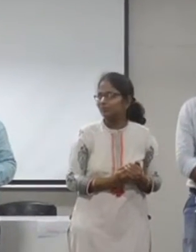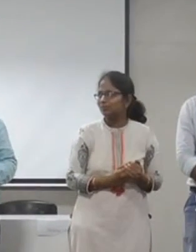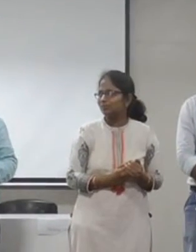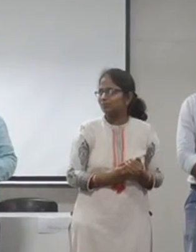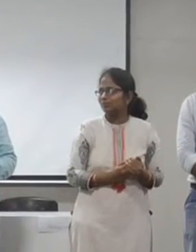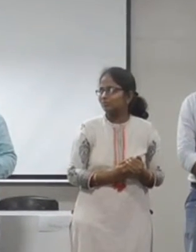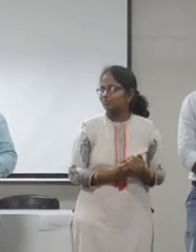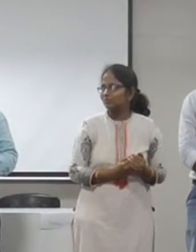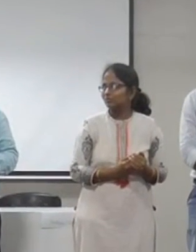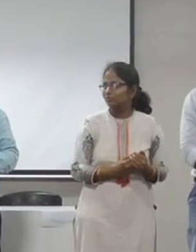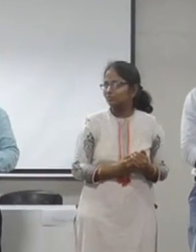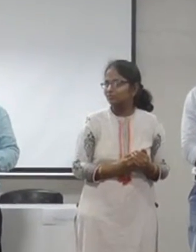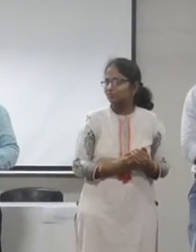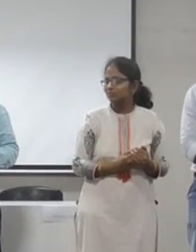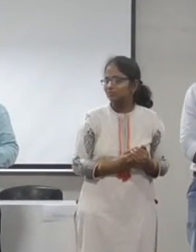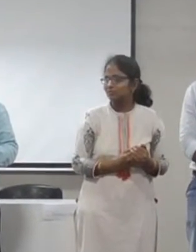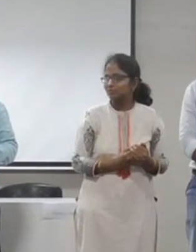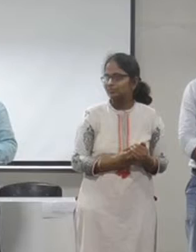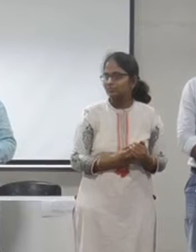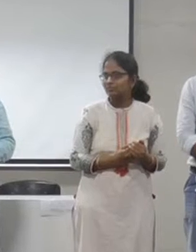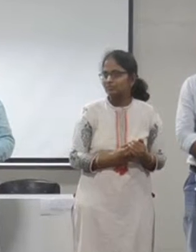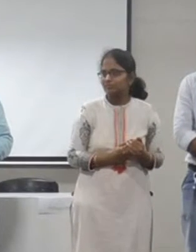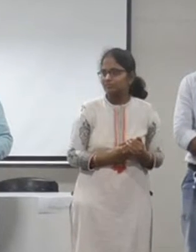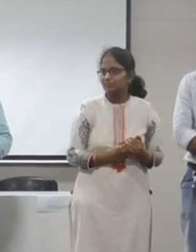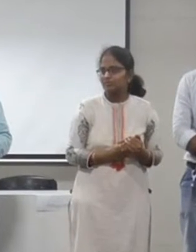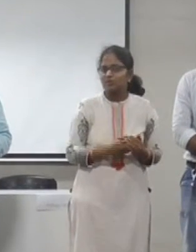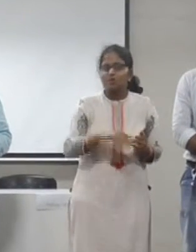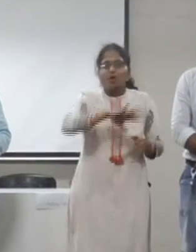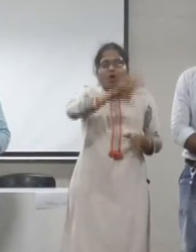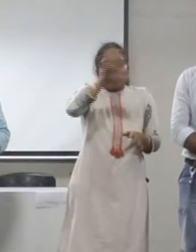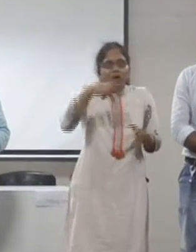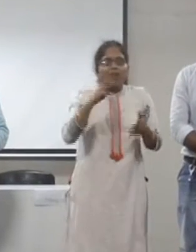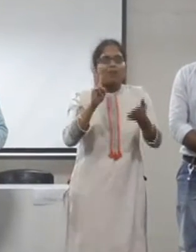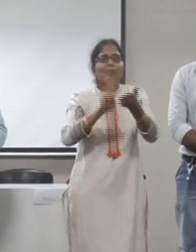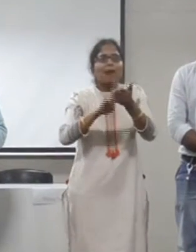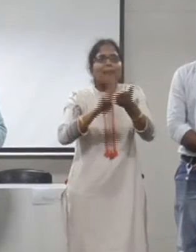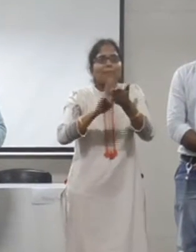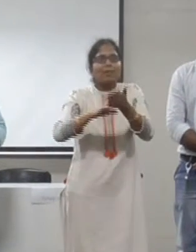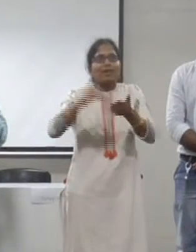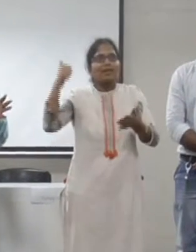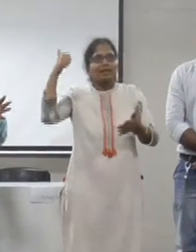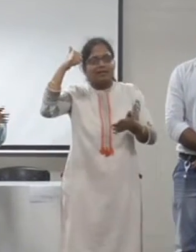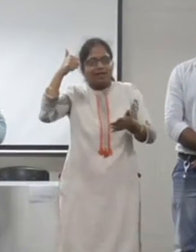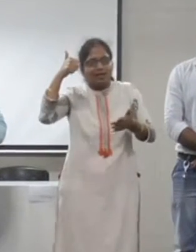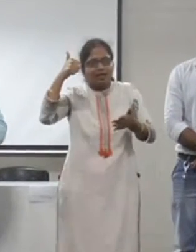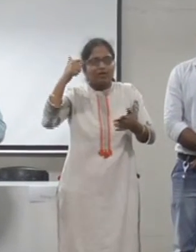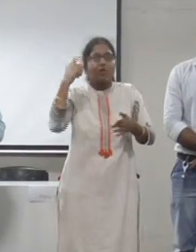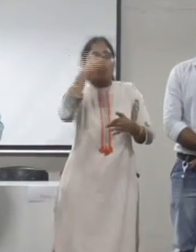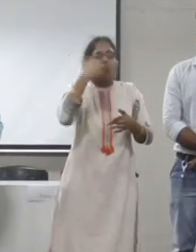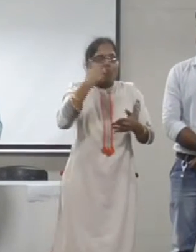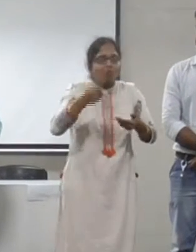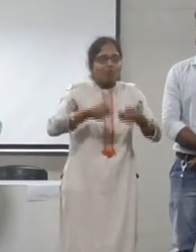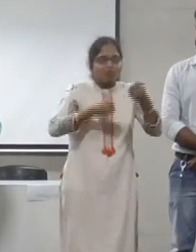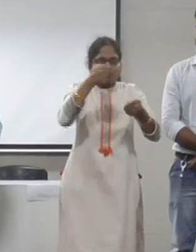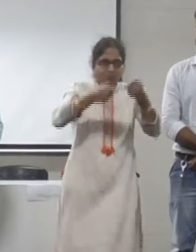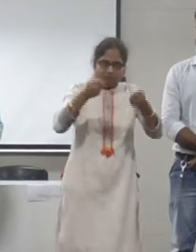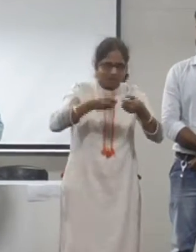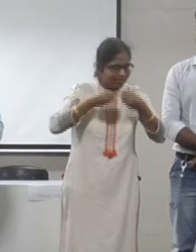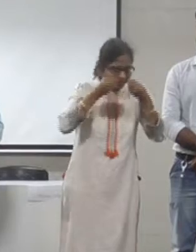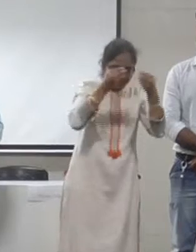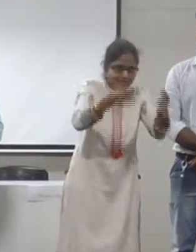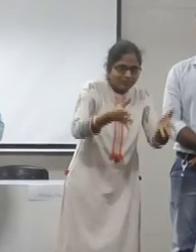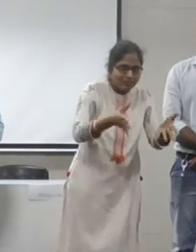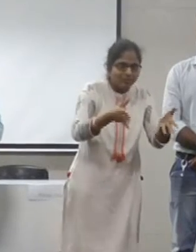thank all mamlidars for providing vehicles, all their staffs for making